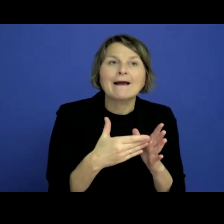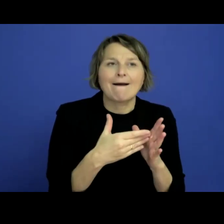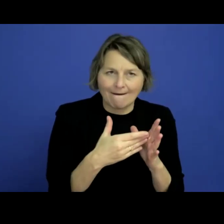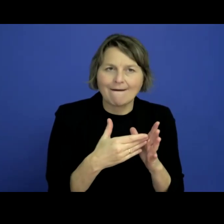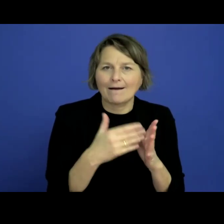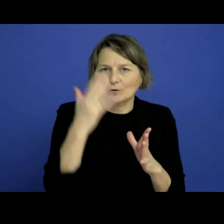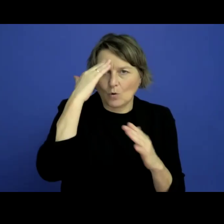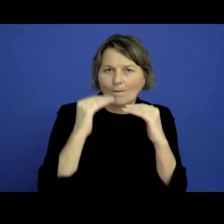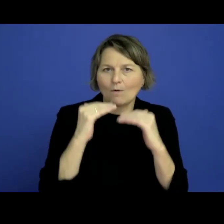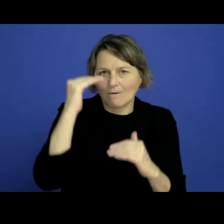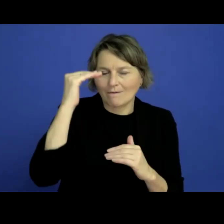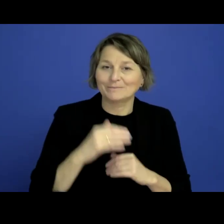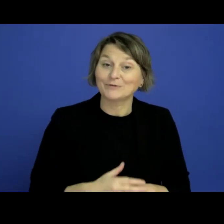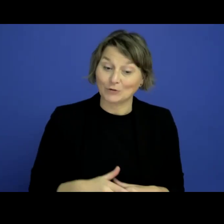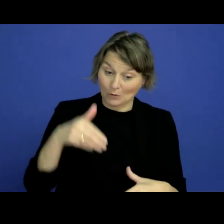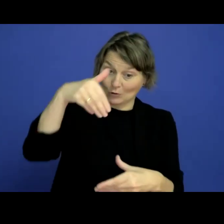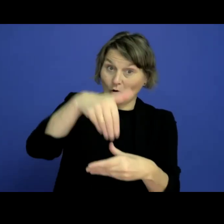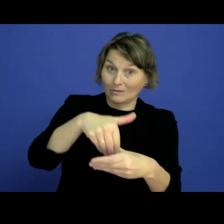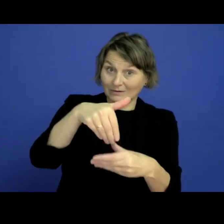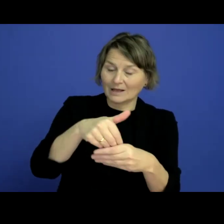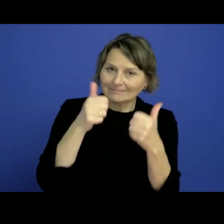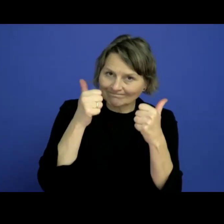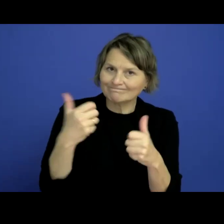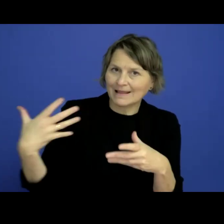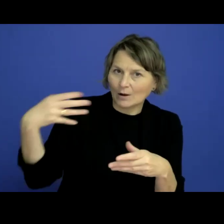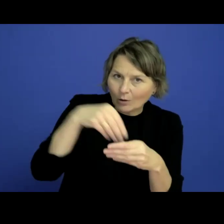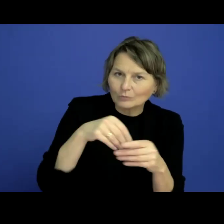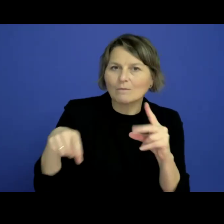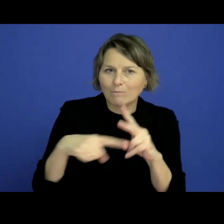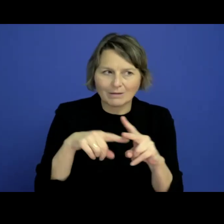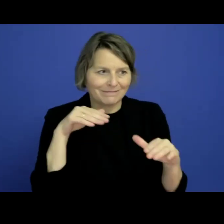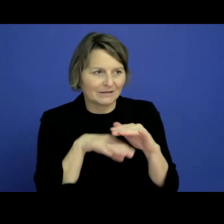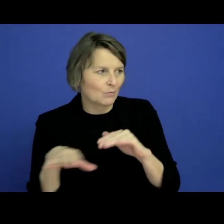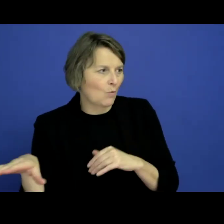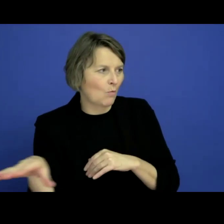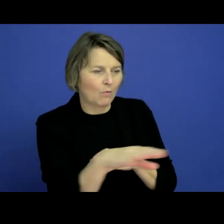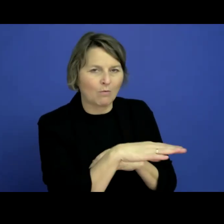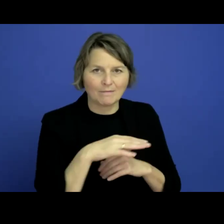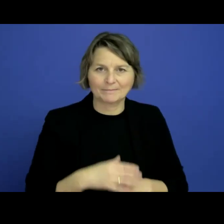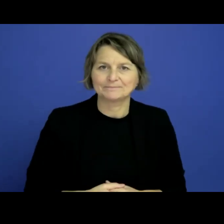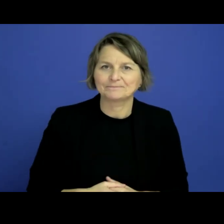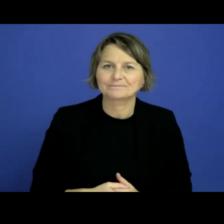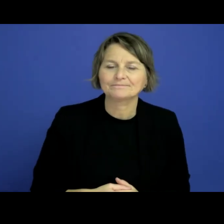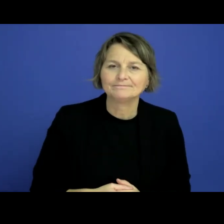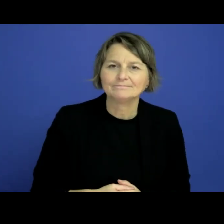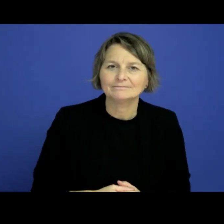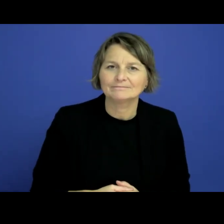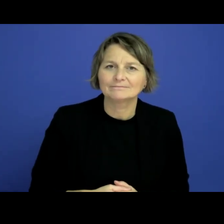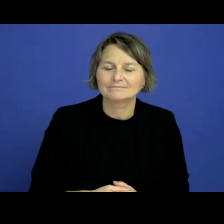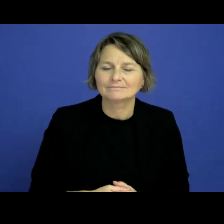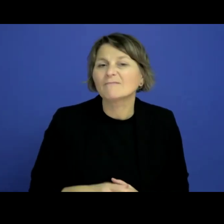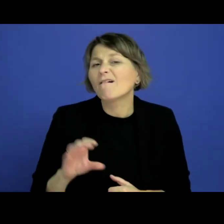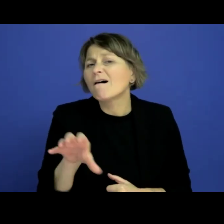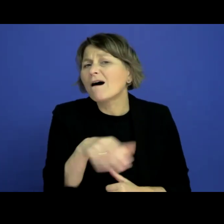ensure that the content presented is both inclusive and accessible to all. Other colleagues from this Capability